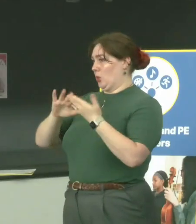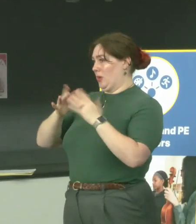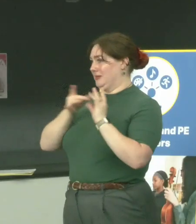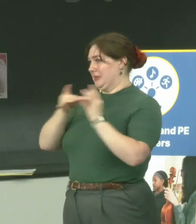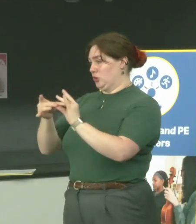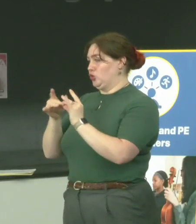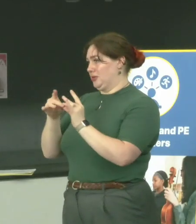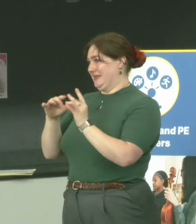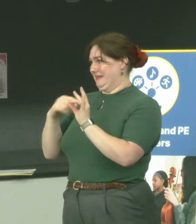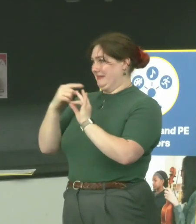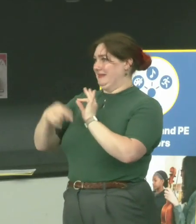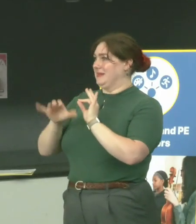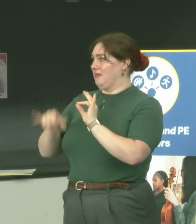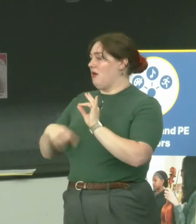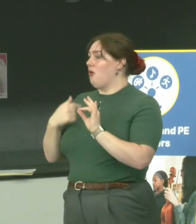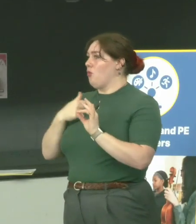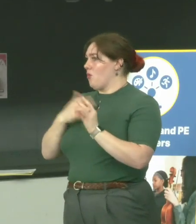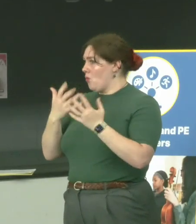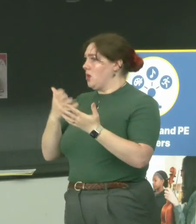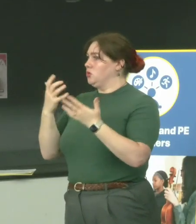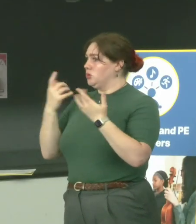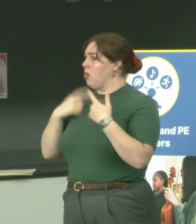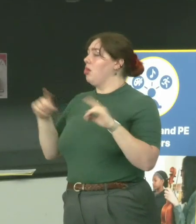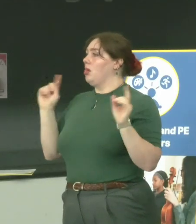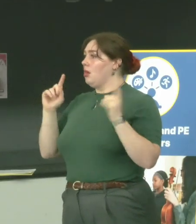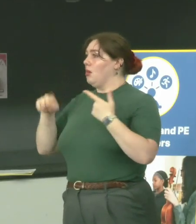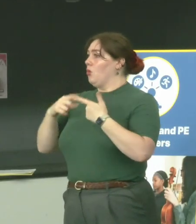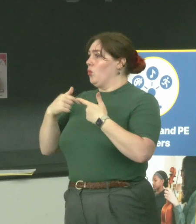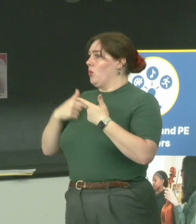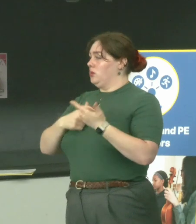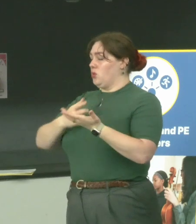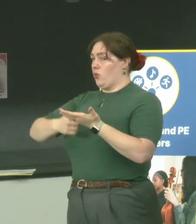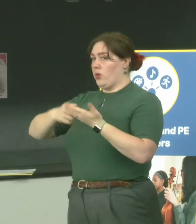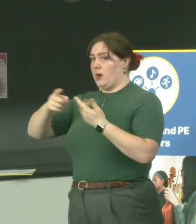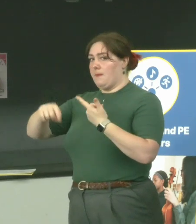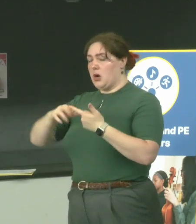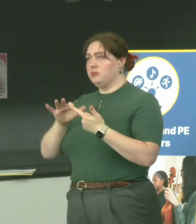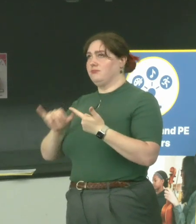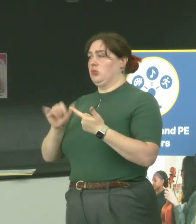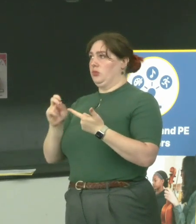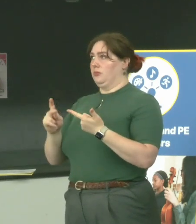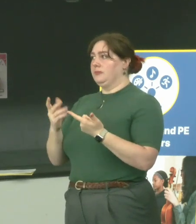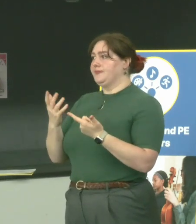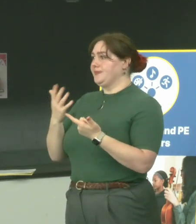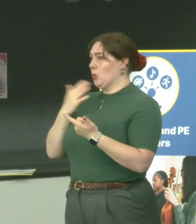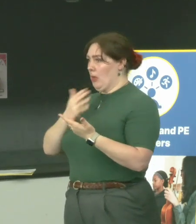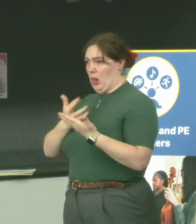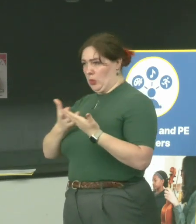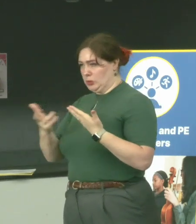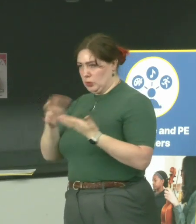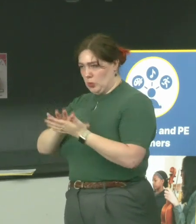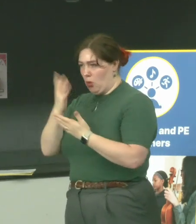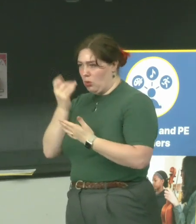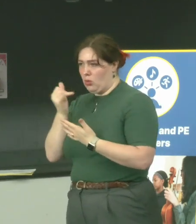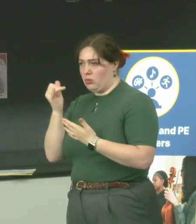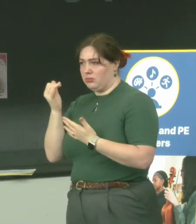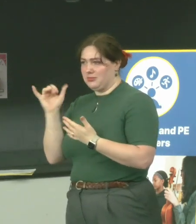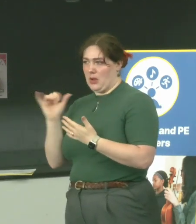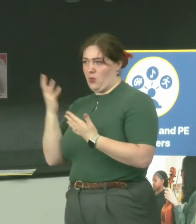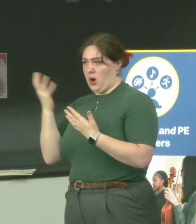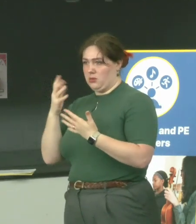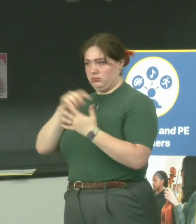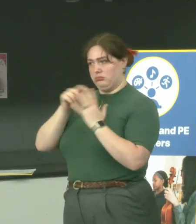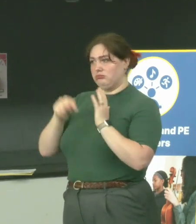essence of what we're trying to achieve when we start talking about what would a well-resourced school look like. And some of our schools